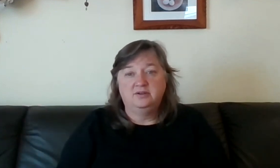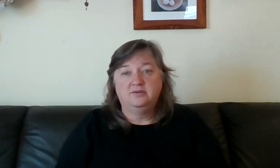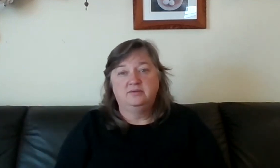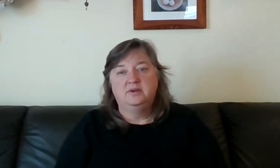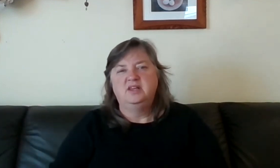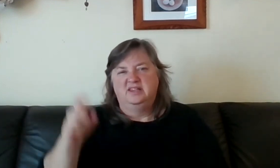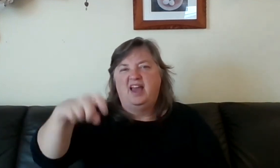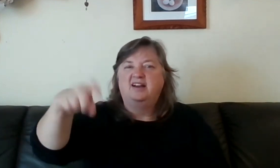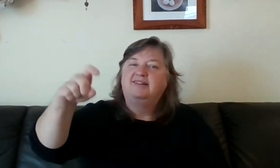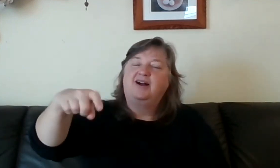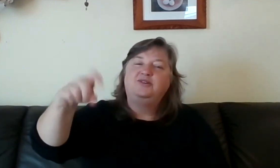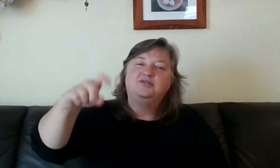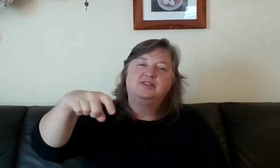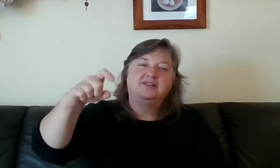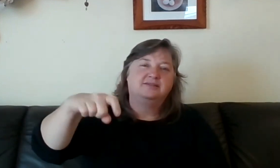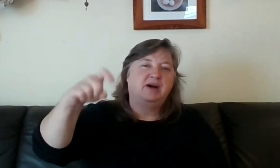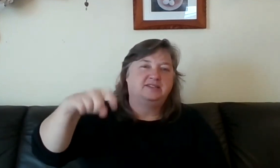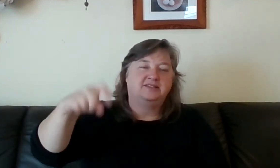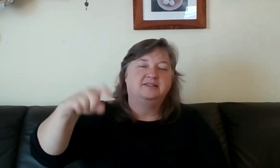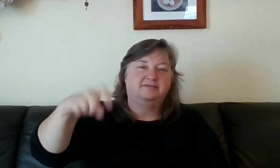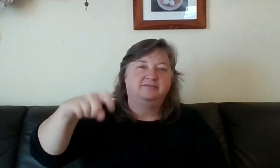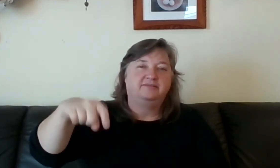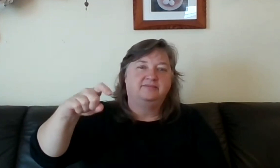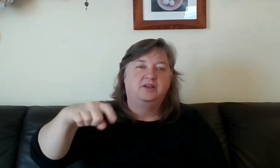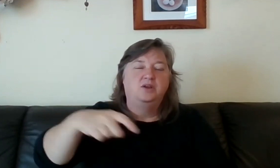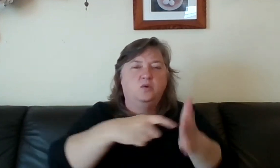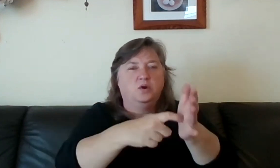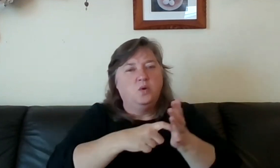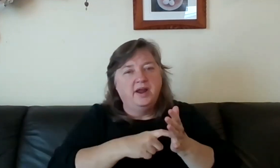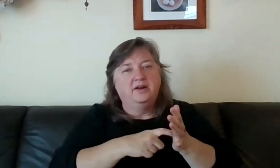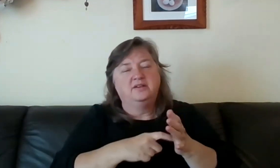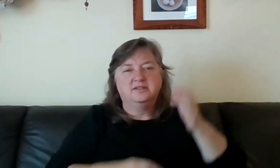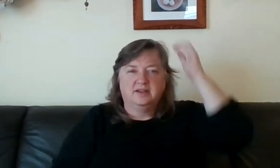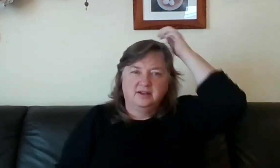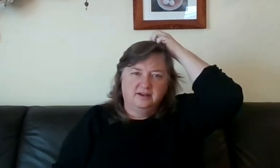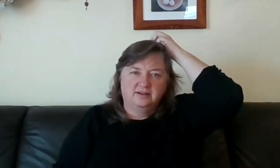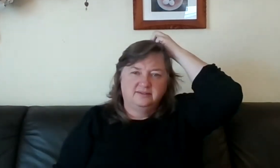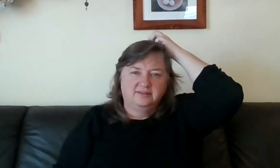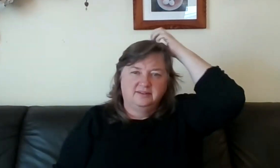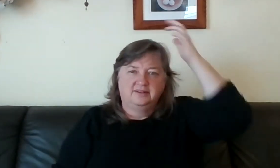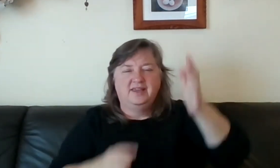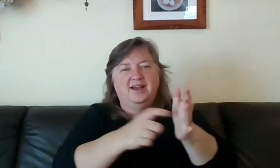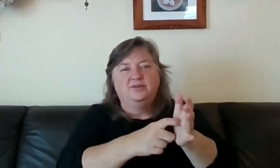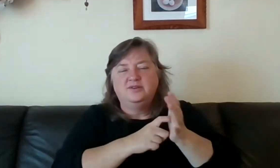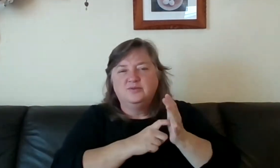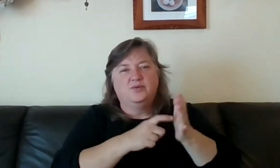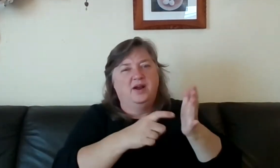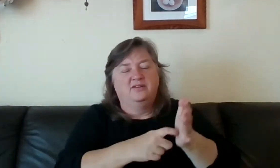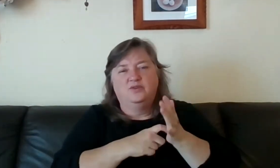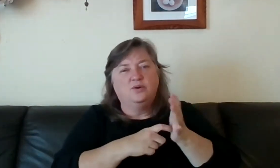to, yeah, I would use this, must. Required is, yeah, I would use required for